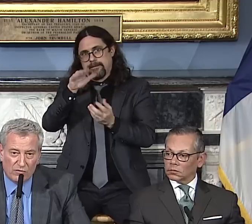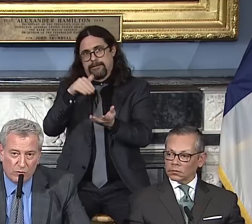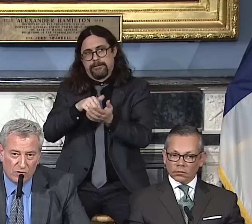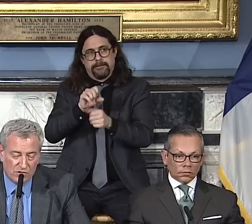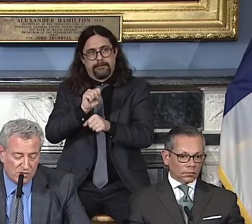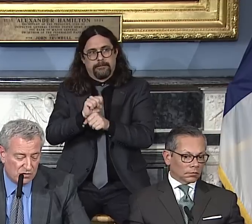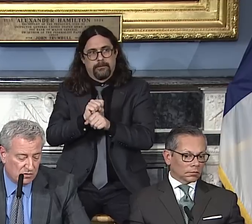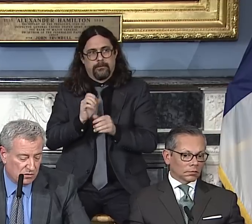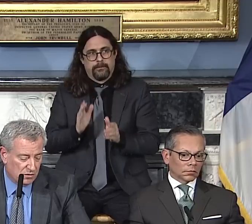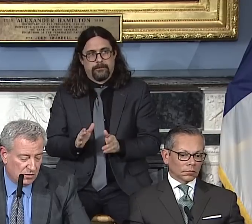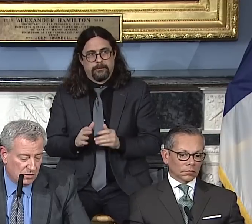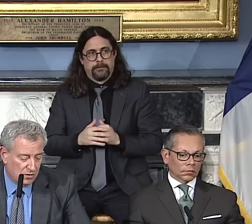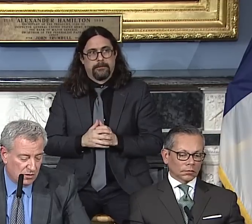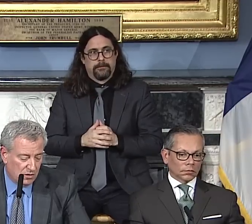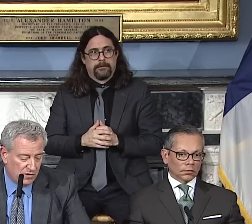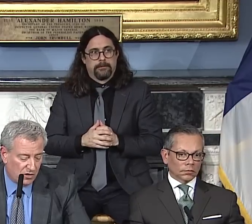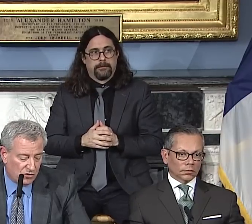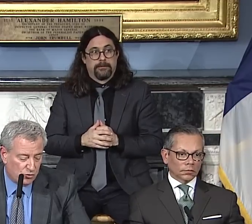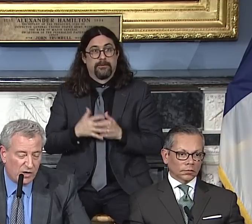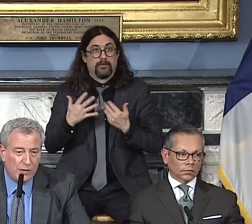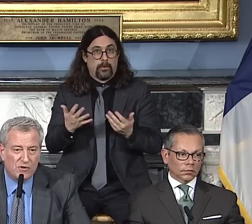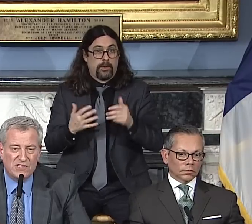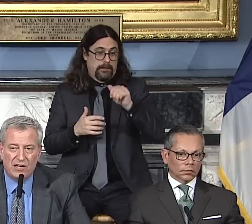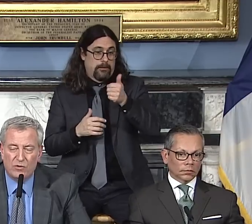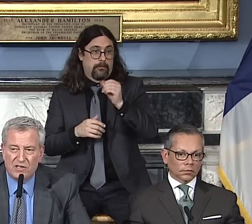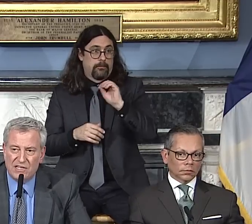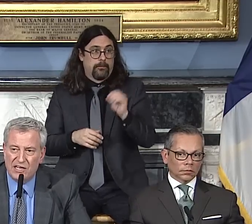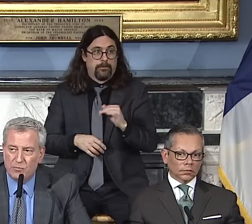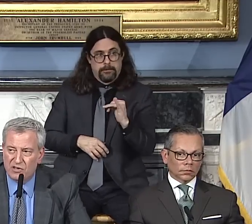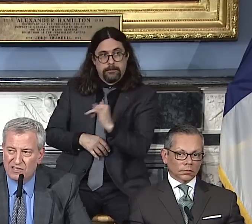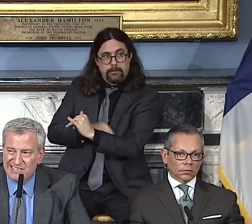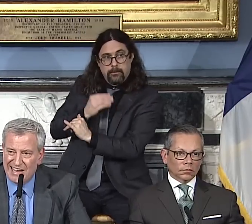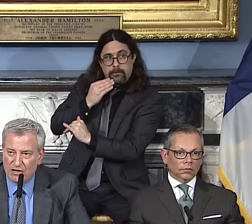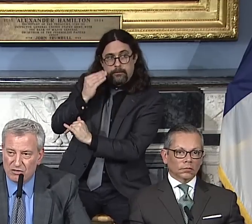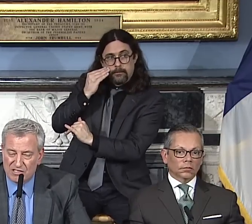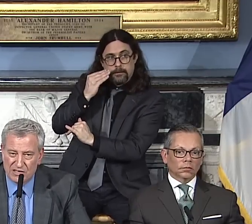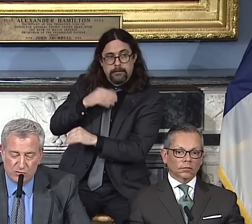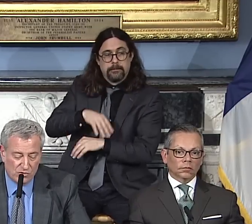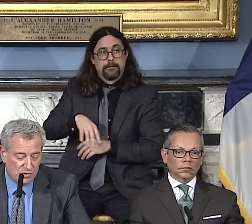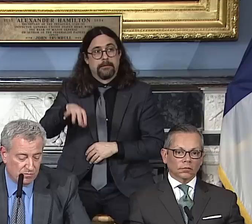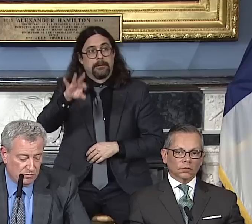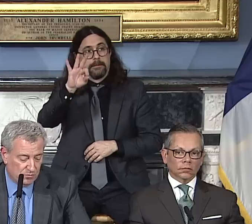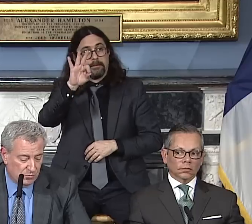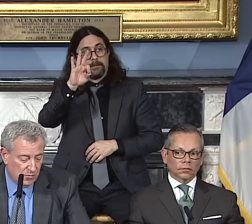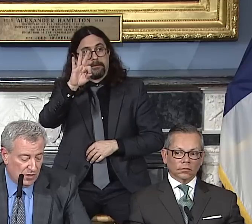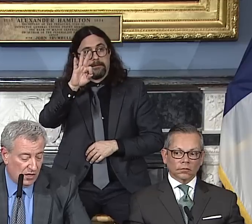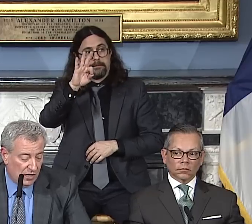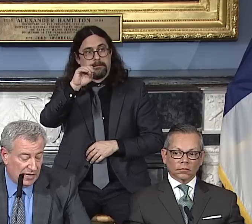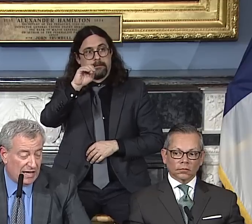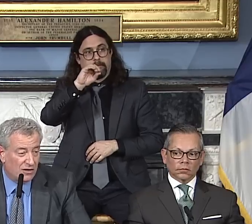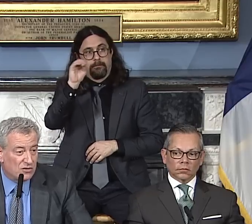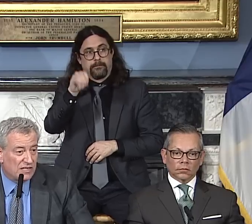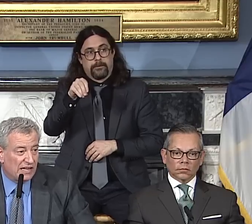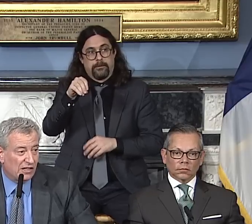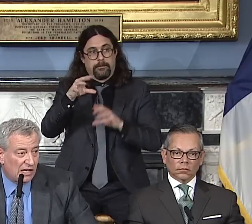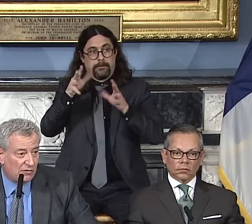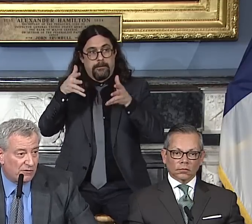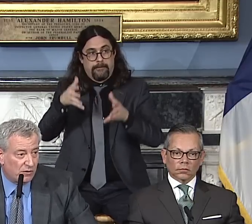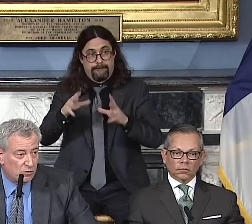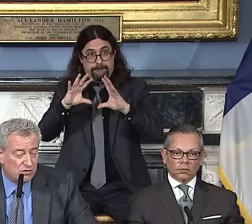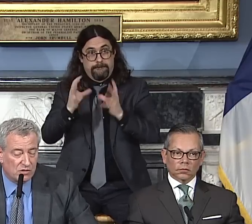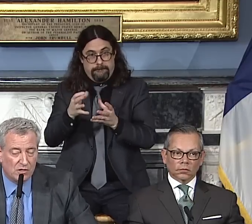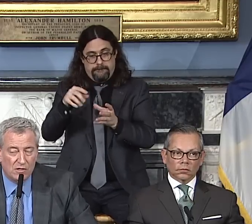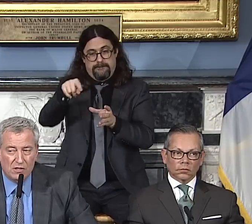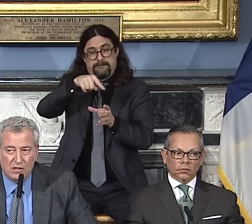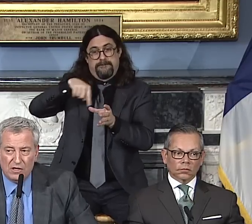of the workforce, there are 20% we intend to put on staggered schedules. Again, understanding a lot of